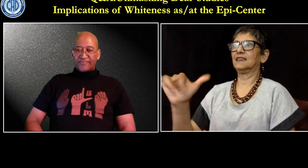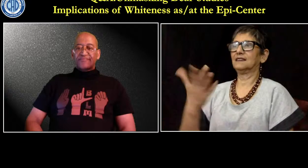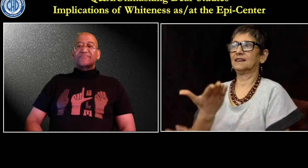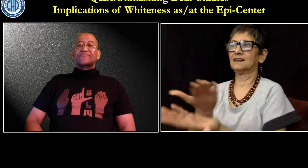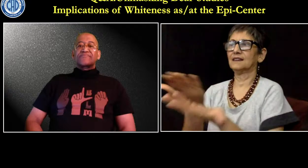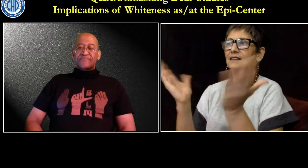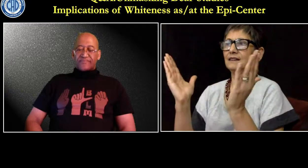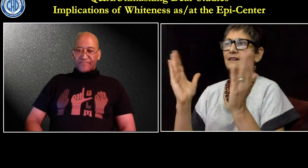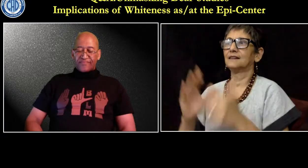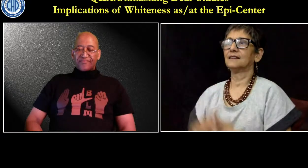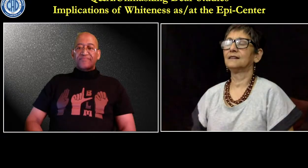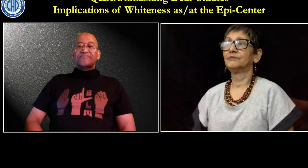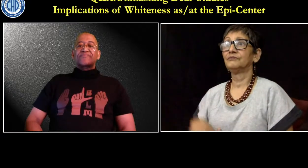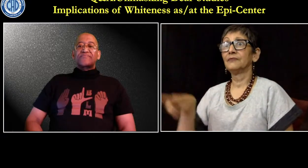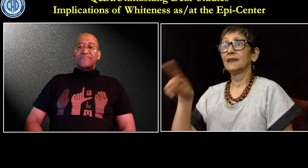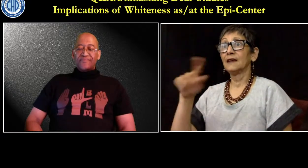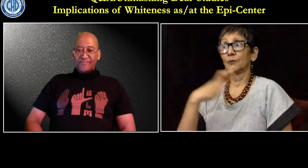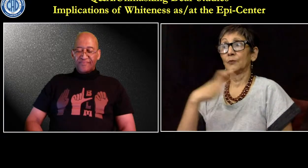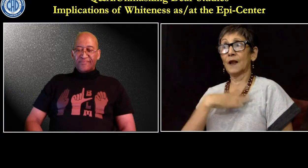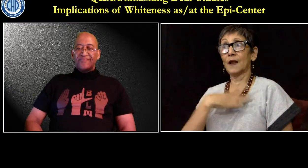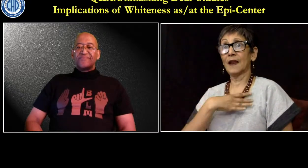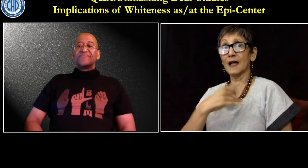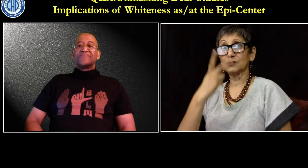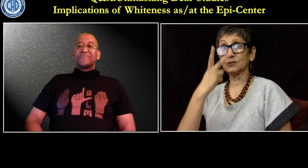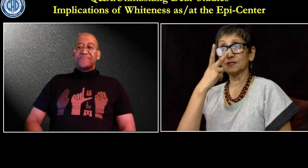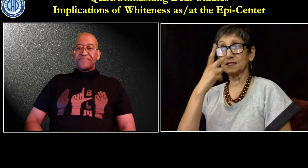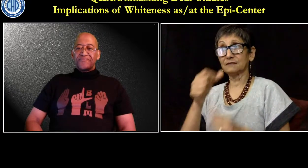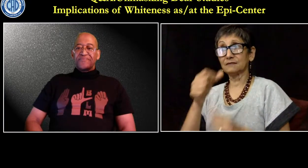next generation and society.